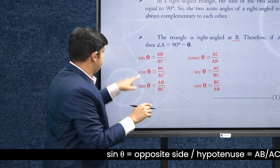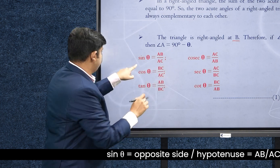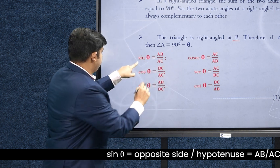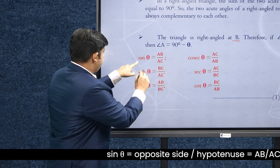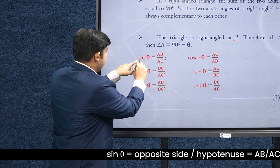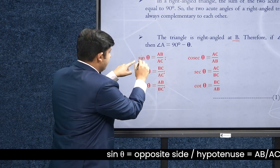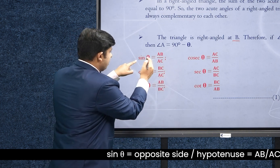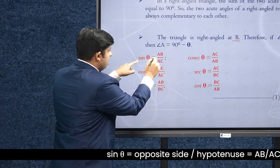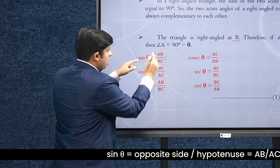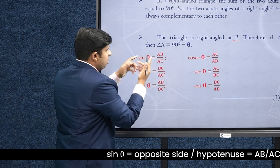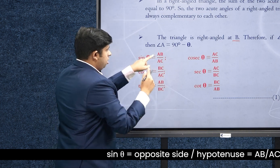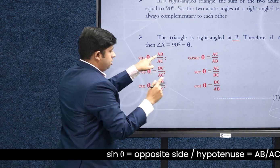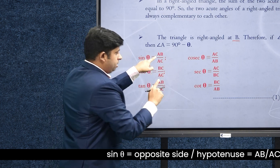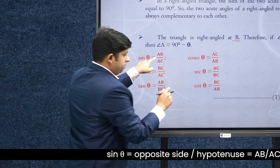That is equal to AB by AC.